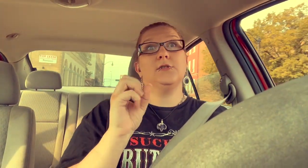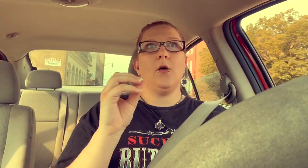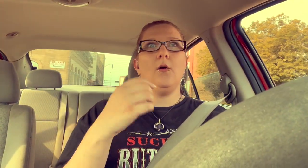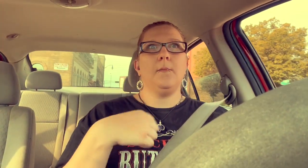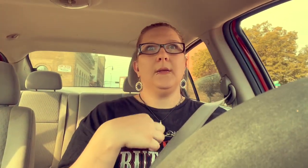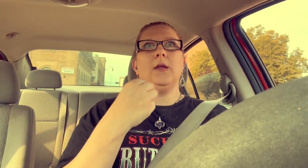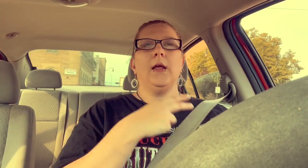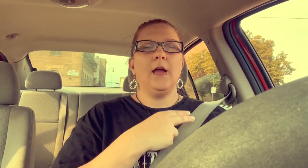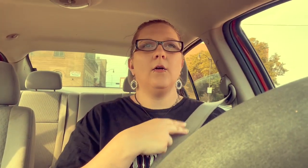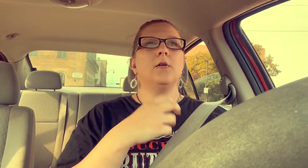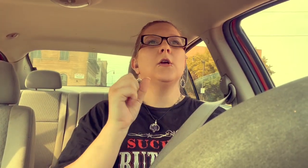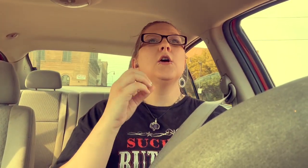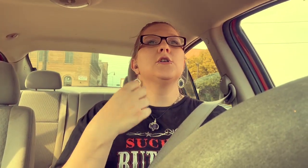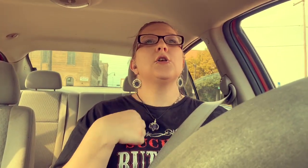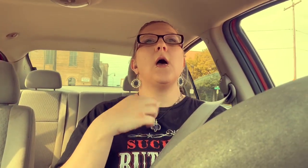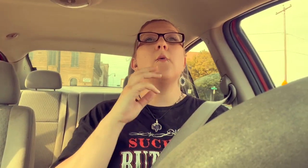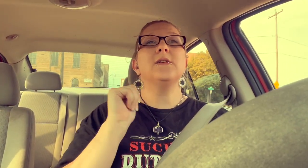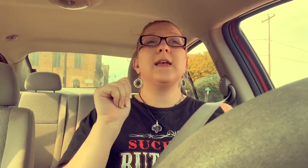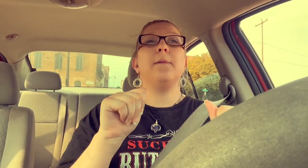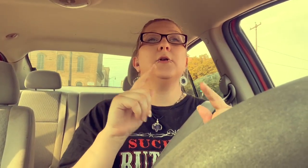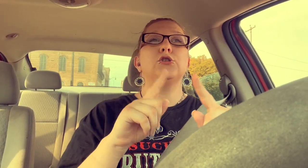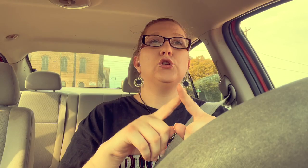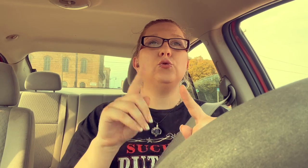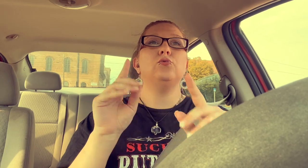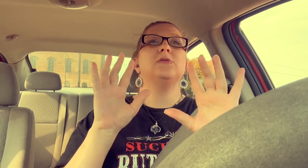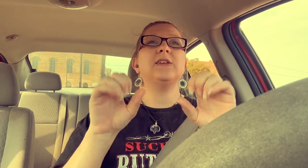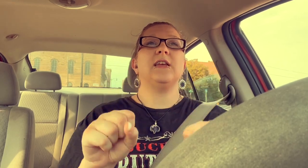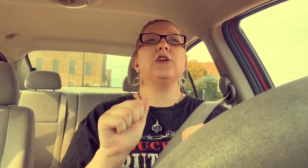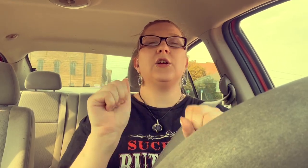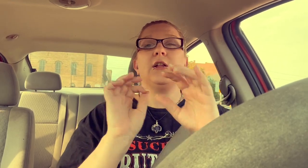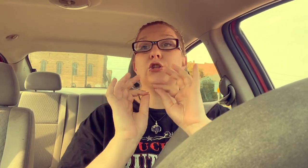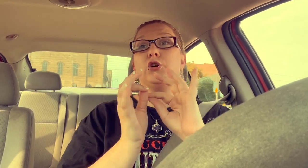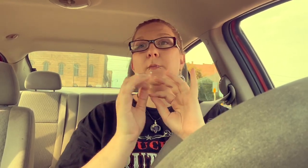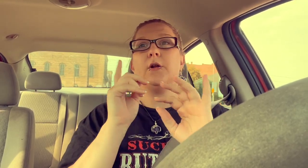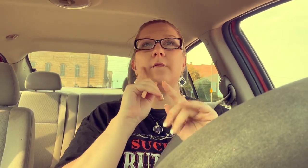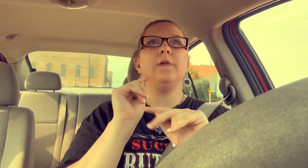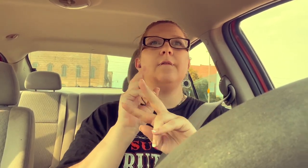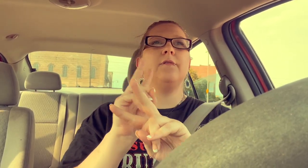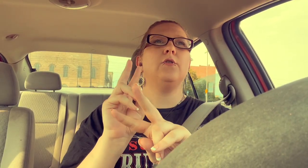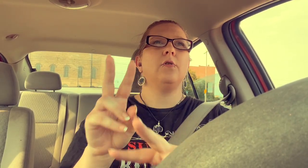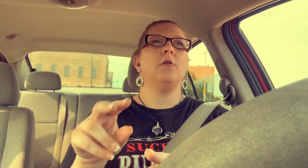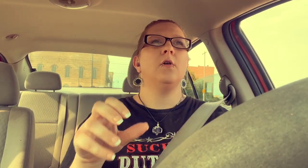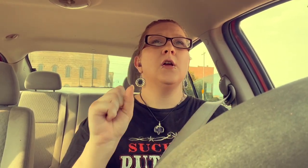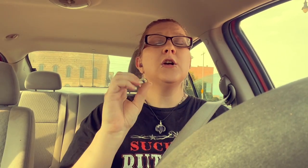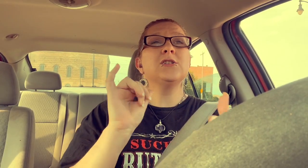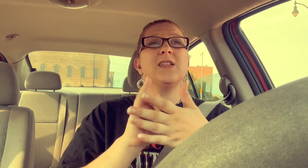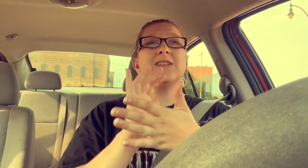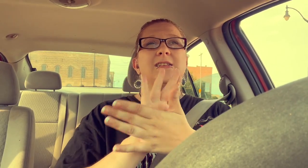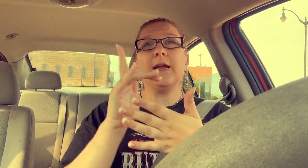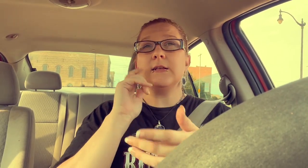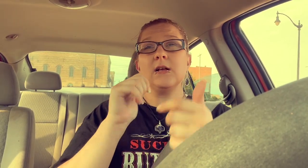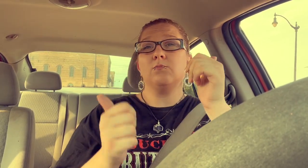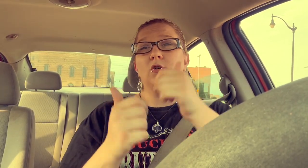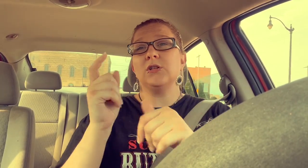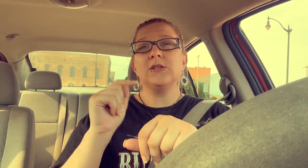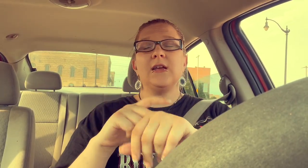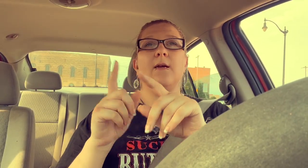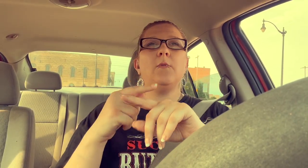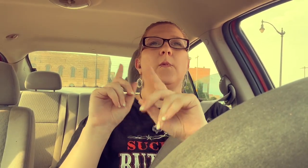are me and Harold. So I was able to secure an interpreter for the funeral. So that's nice because most of the time when we go